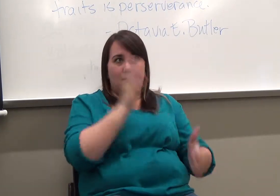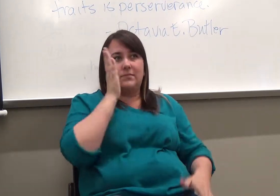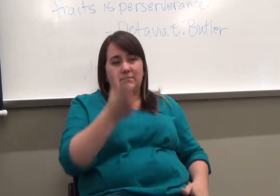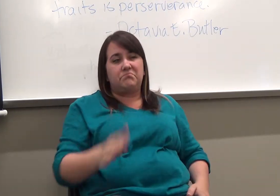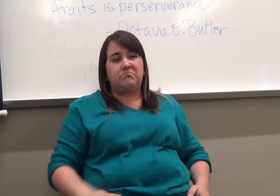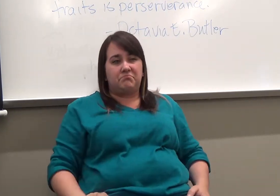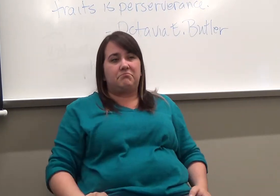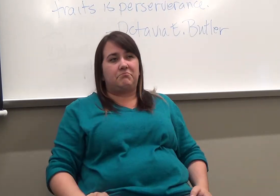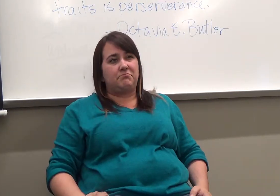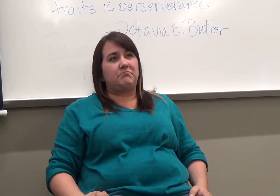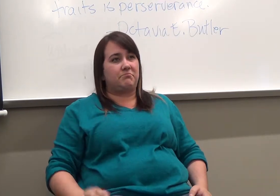Okay.